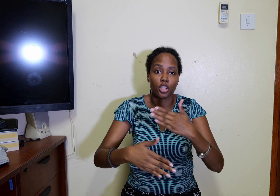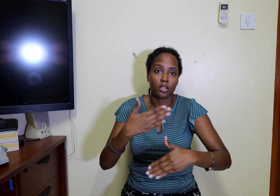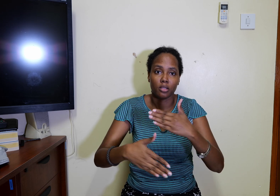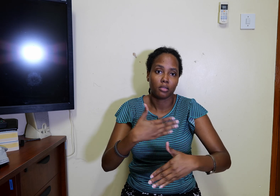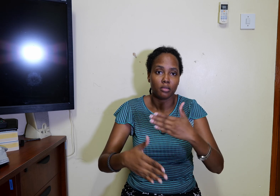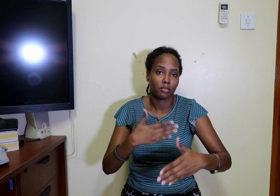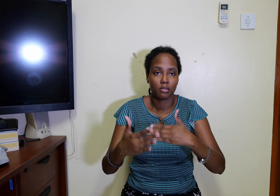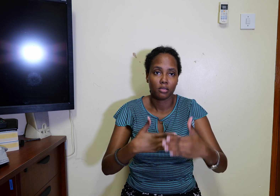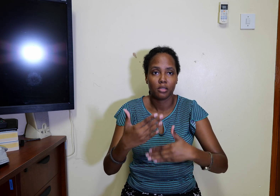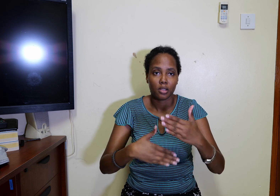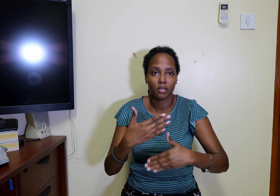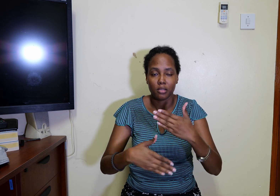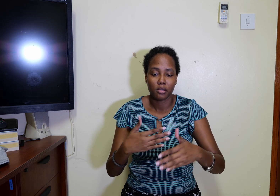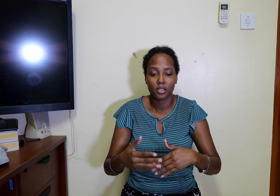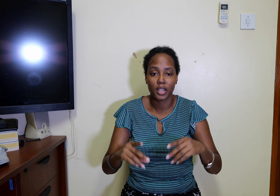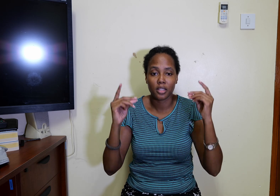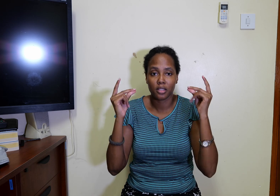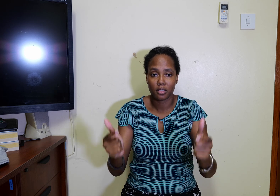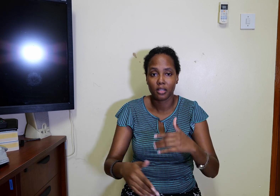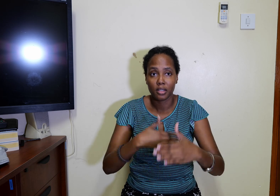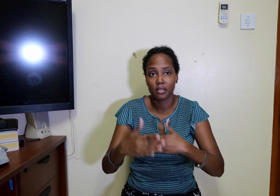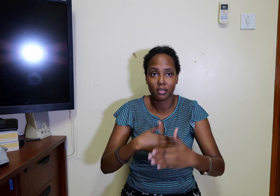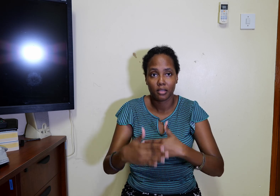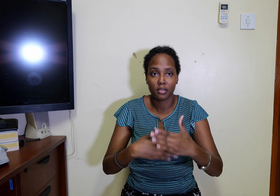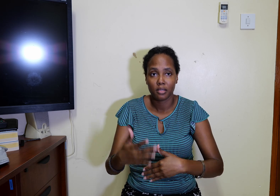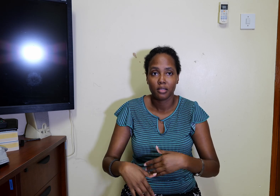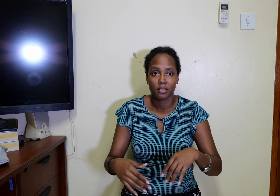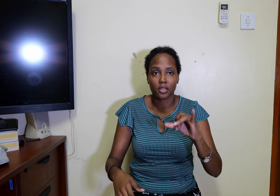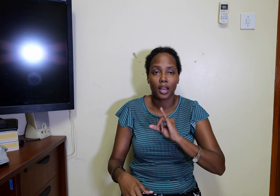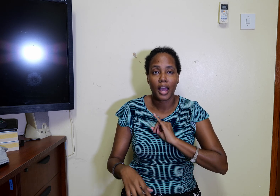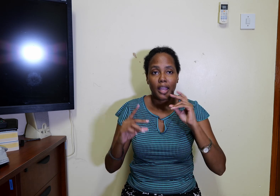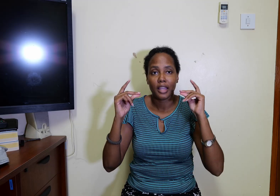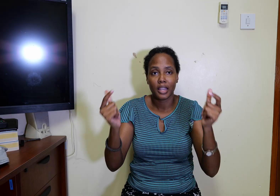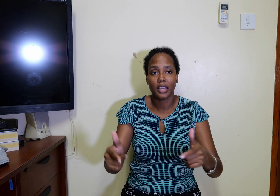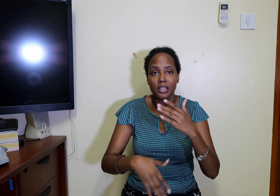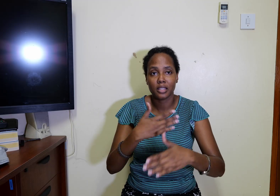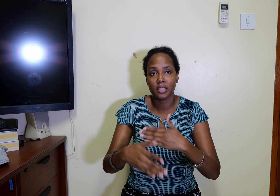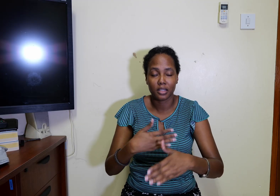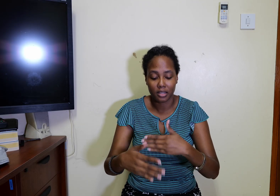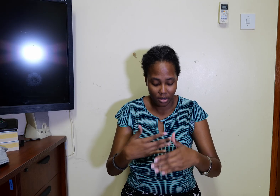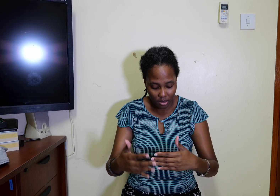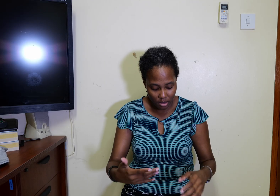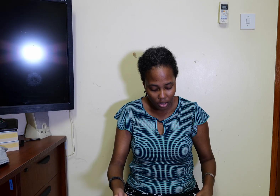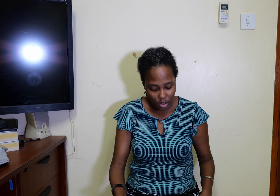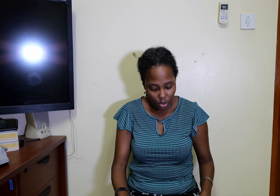circle. So hasten. So I hasten